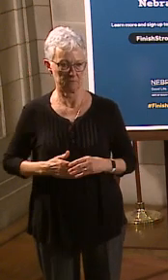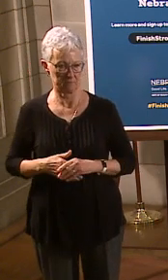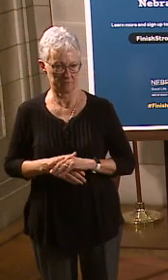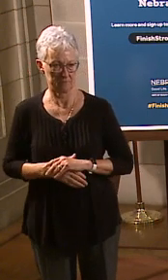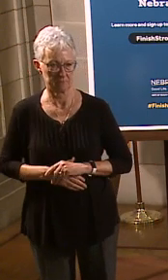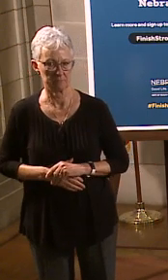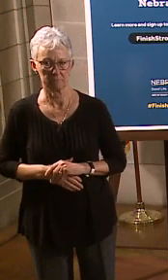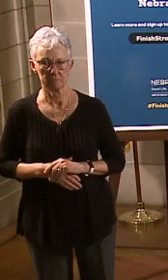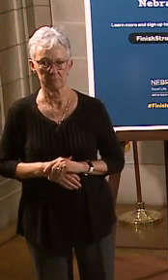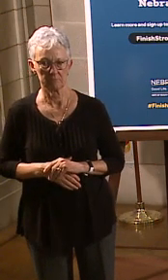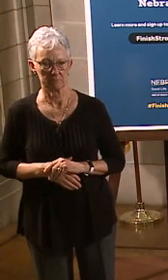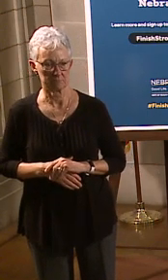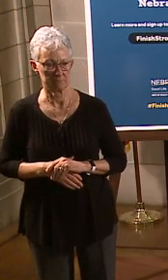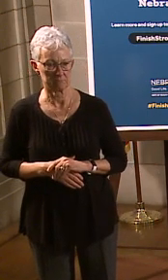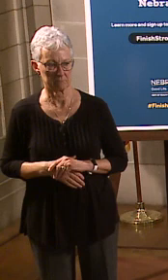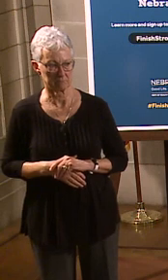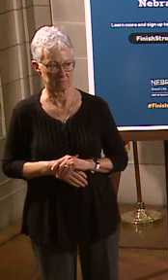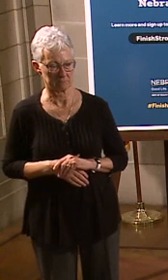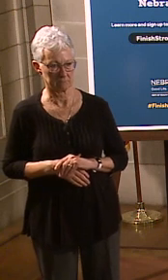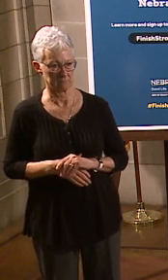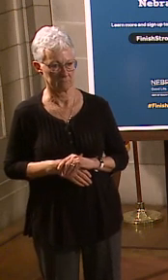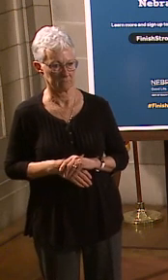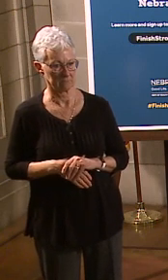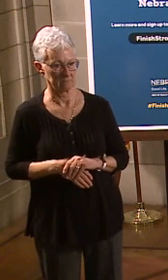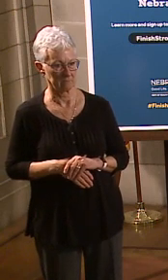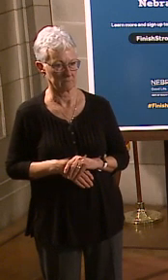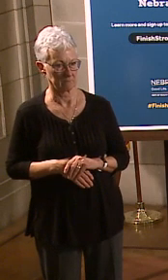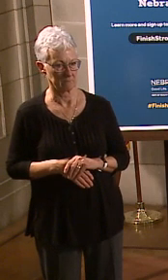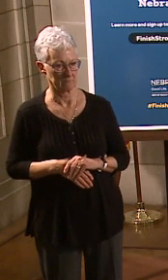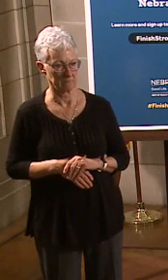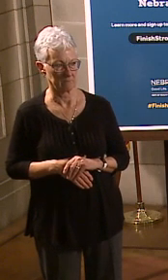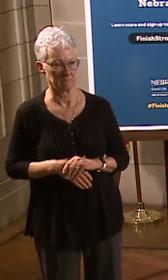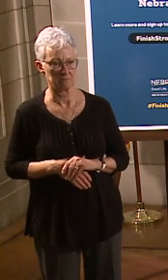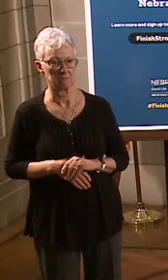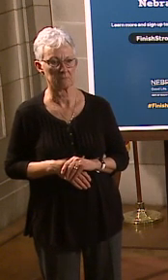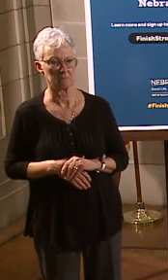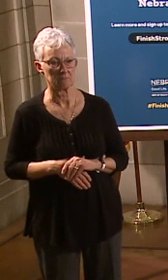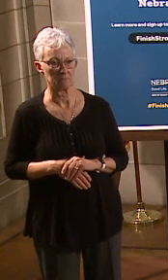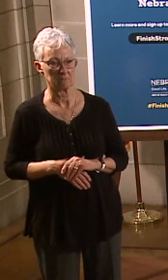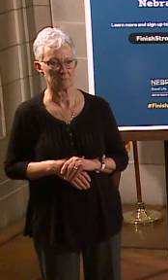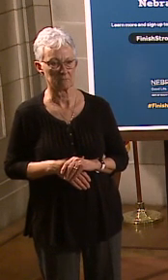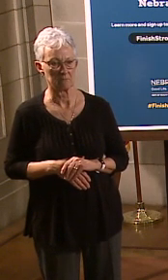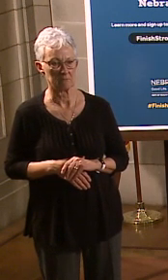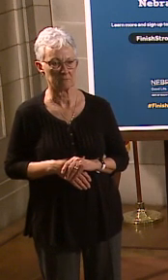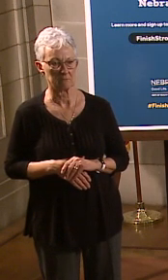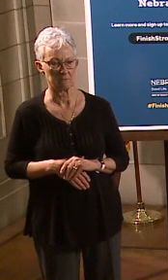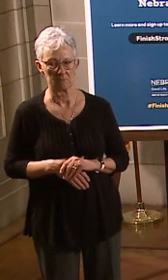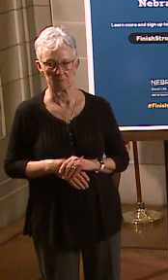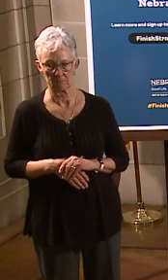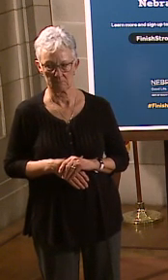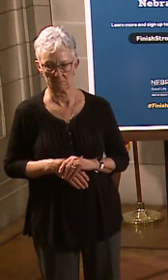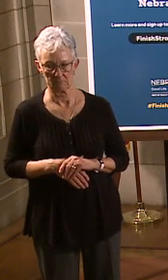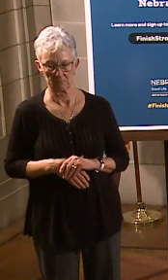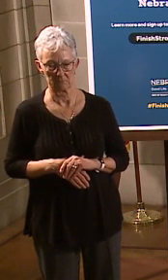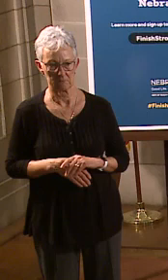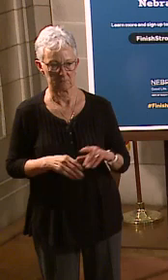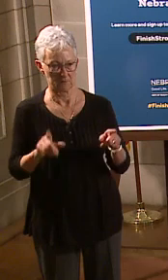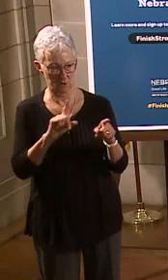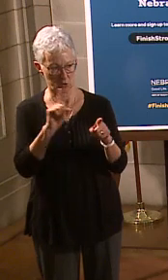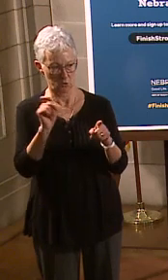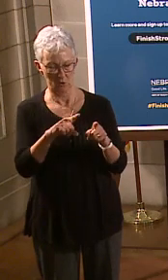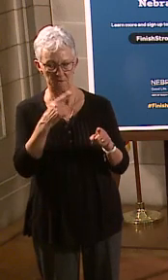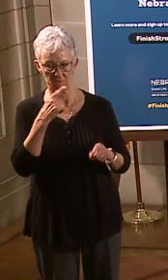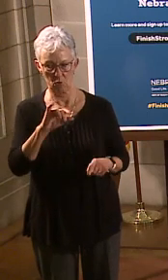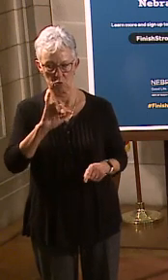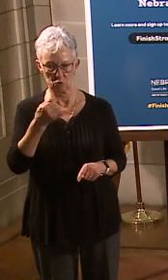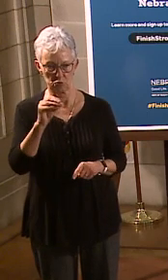Yeah, go ahead, Martha. Did you have a follow-on question to that? No. Okay. It's a question for Josie Rodriguez. Okay,